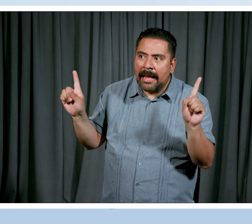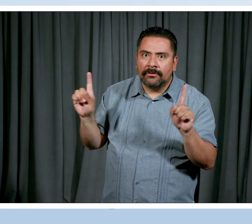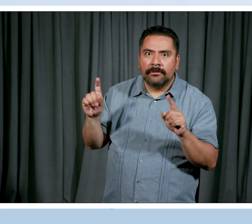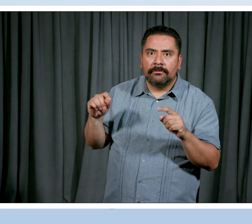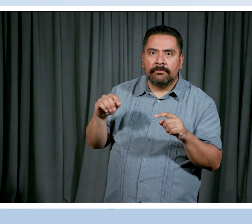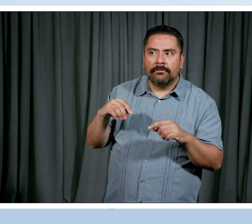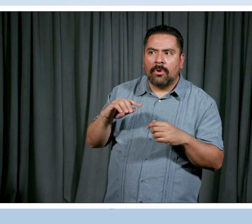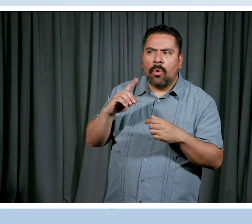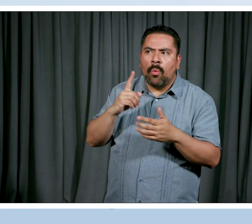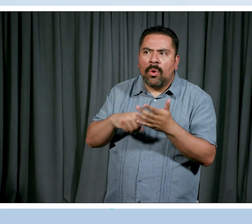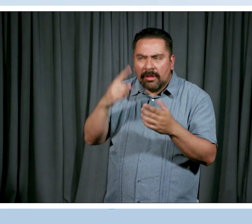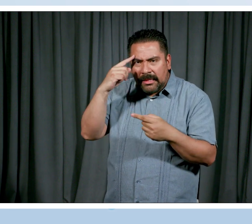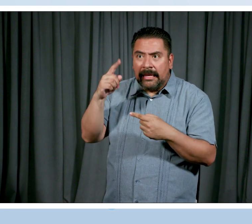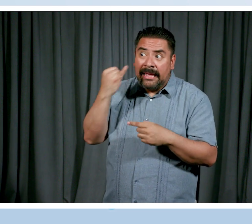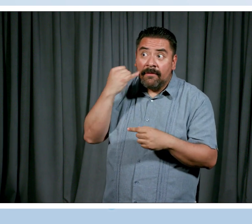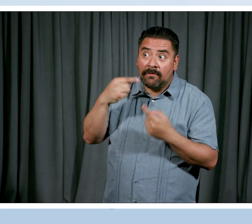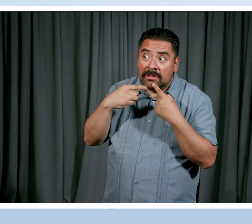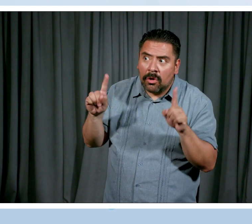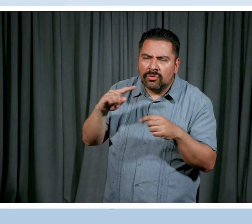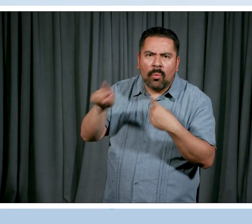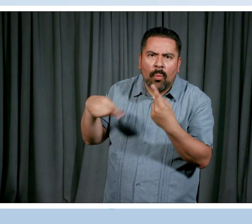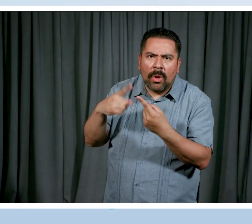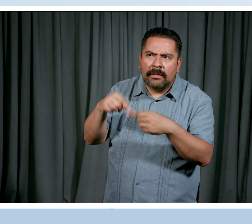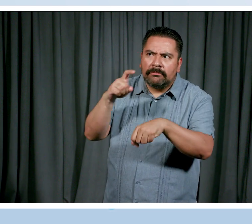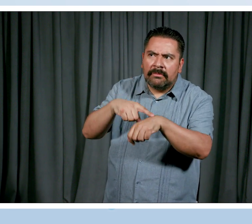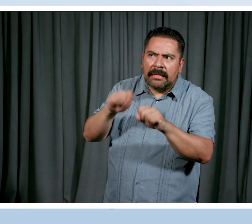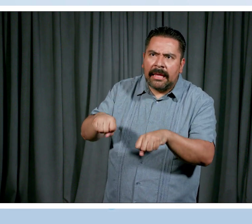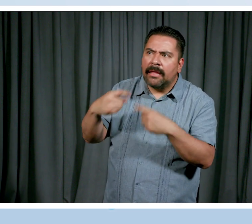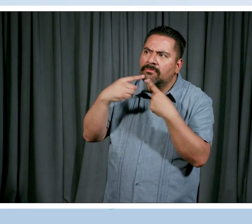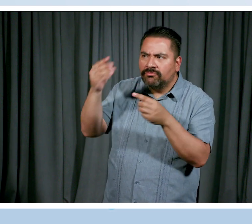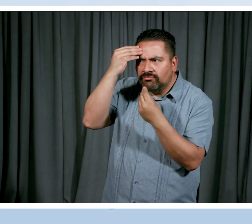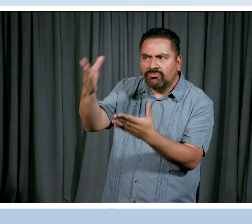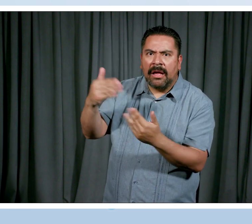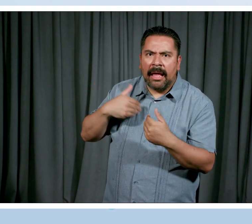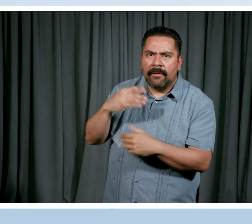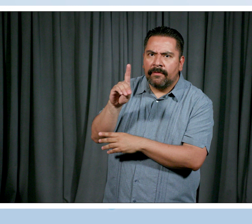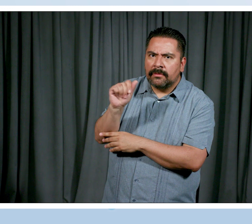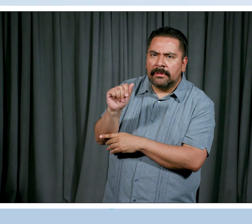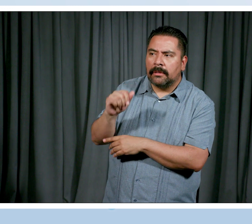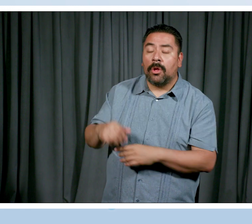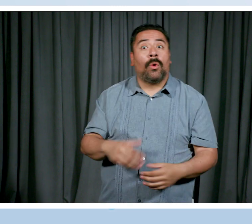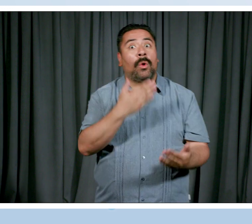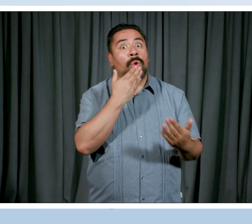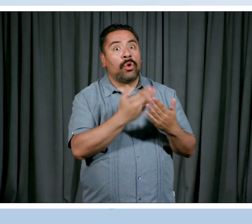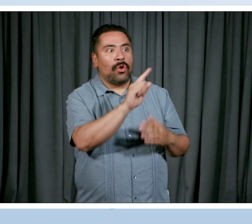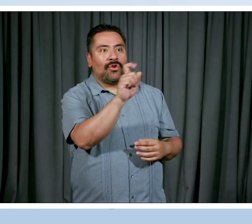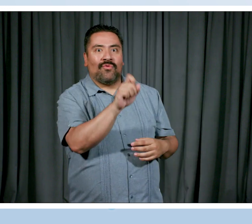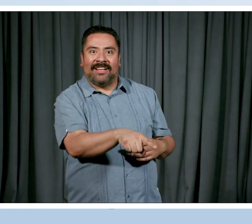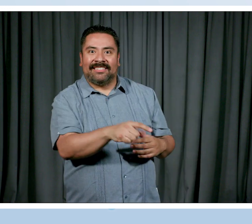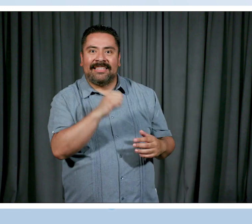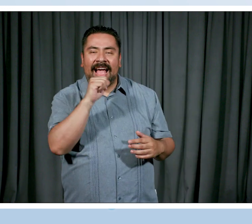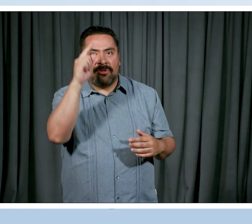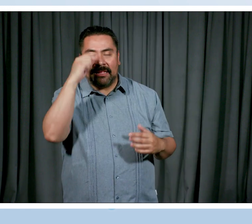think about when to disclose, if to disclose, have those conversations? It's a good question, because I